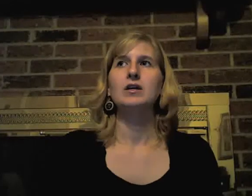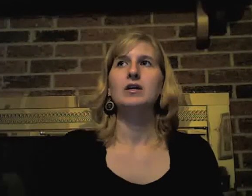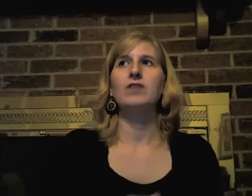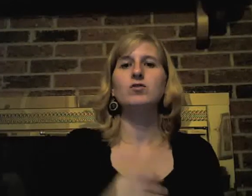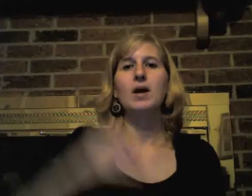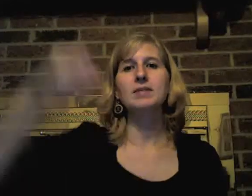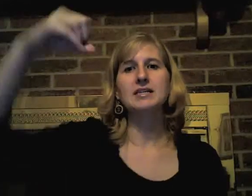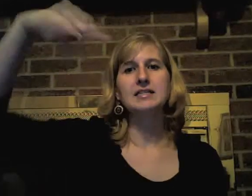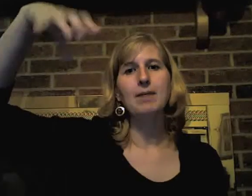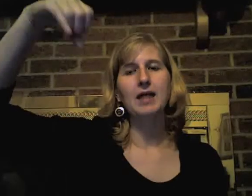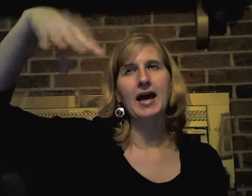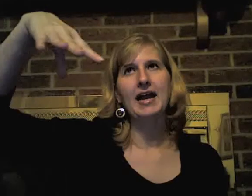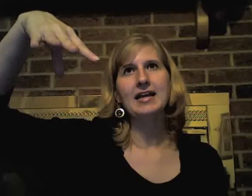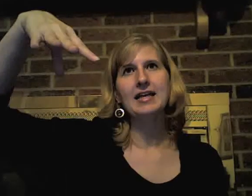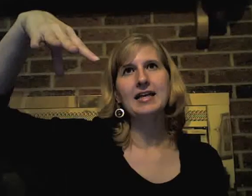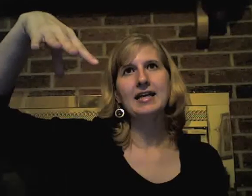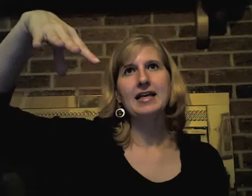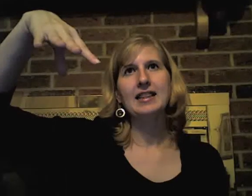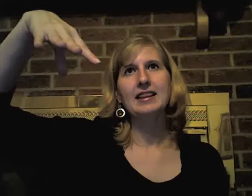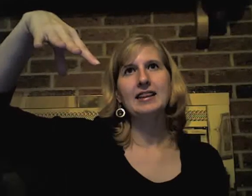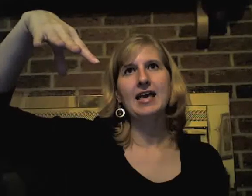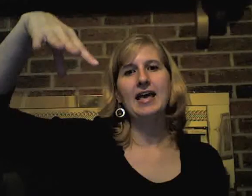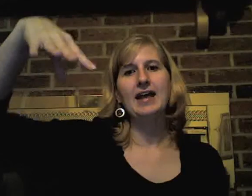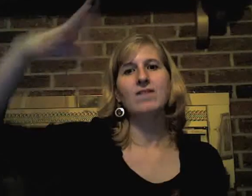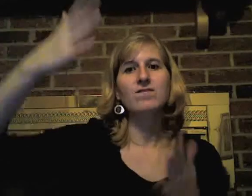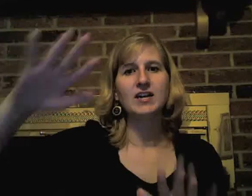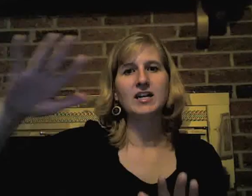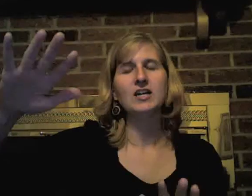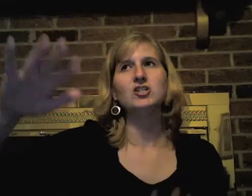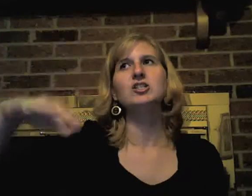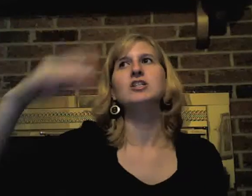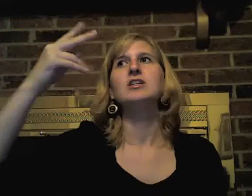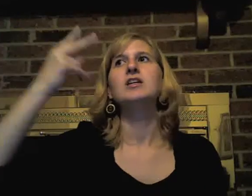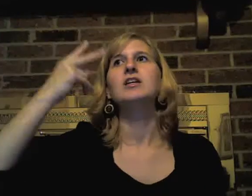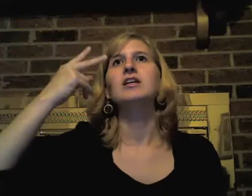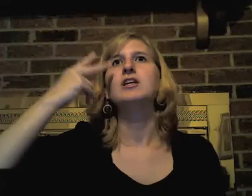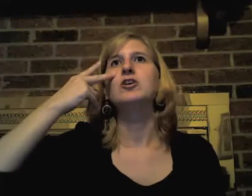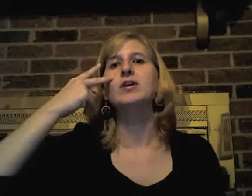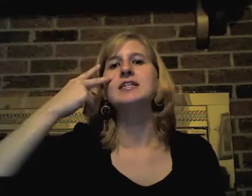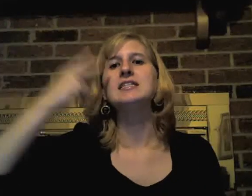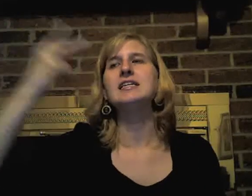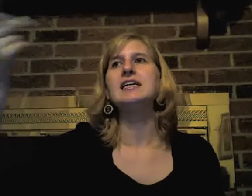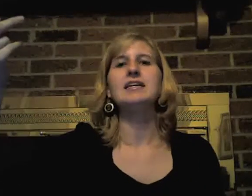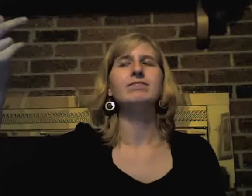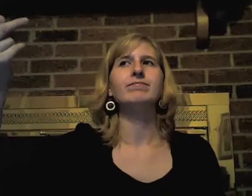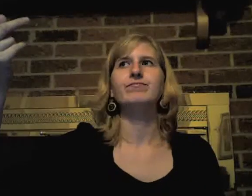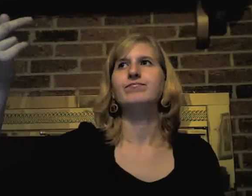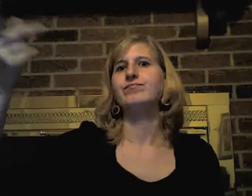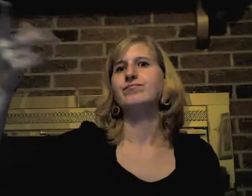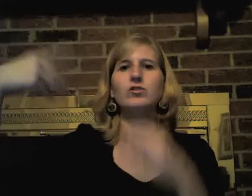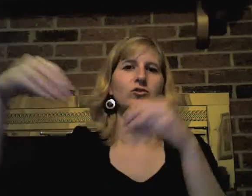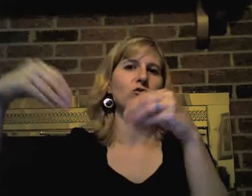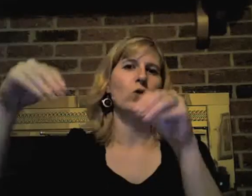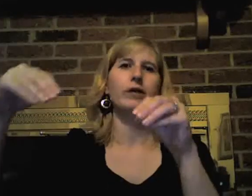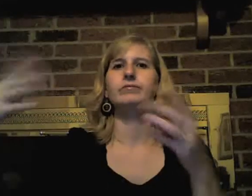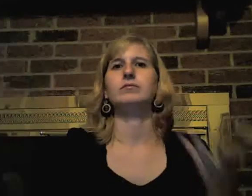the stoplight, then finish, you're going to see the store on